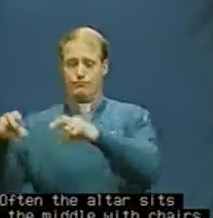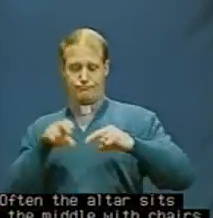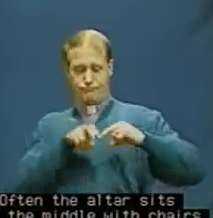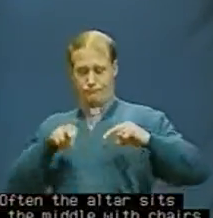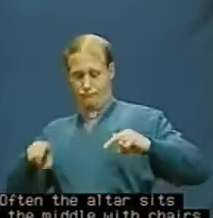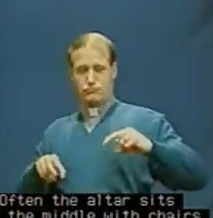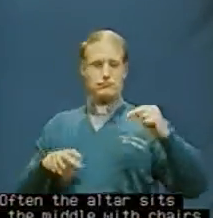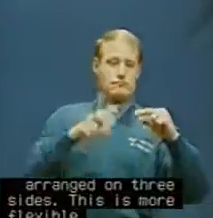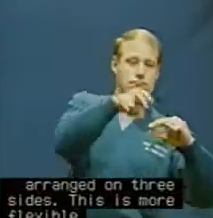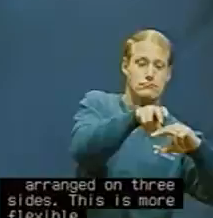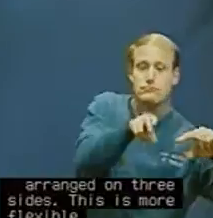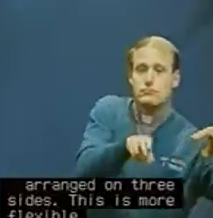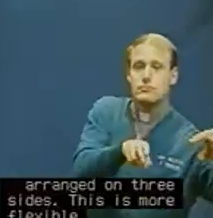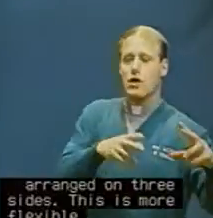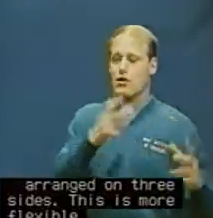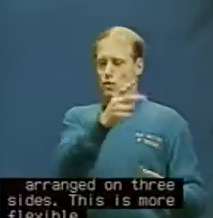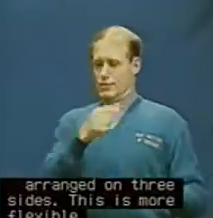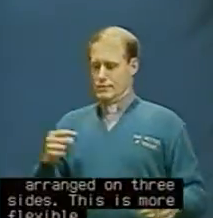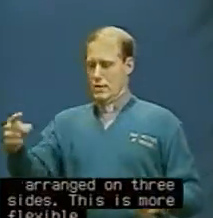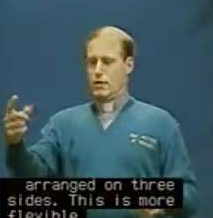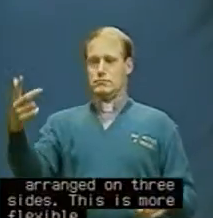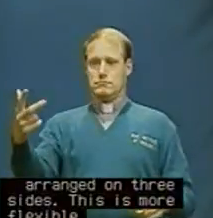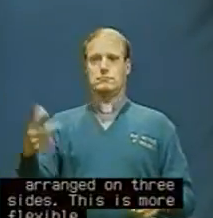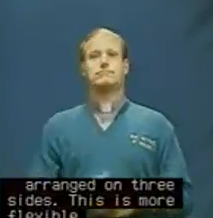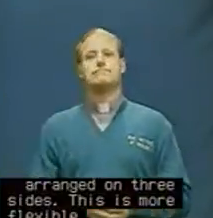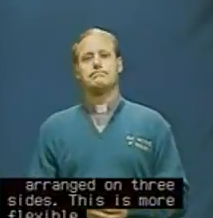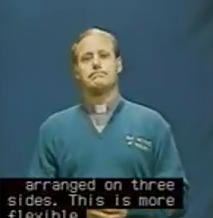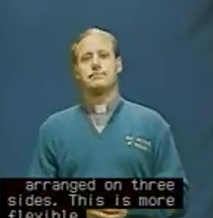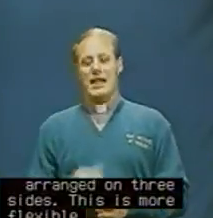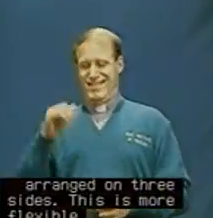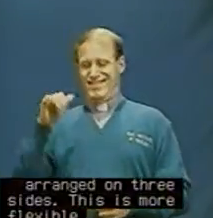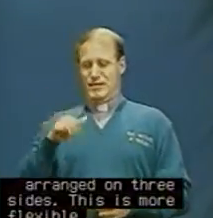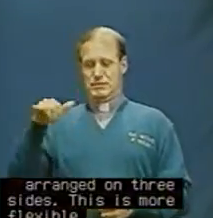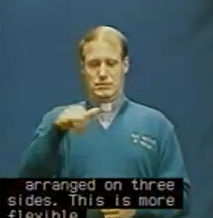with chairs arranged on 3 sides. This is more flexible